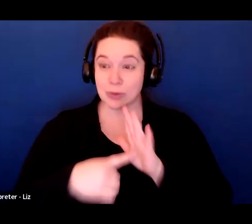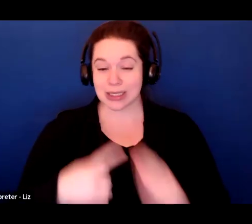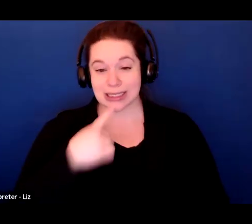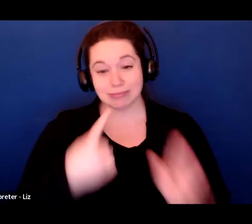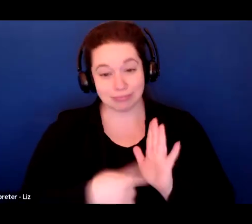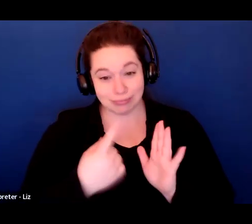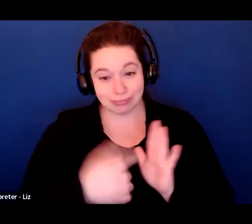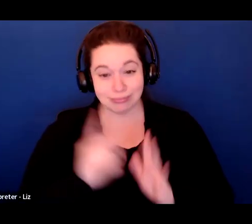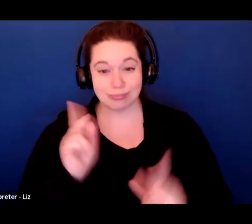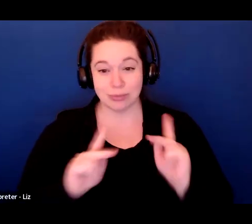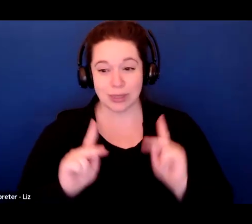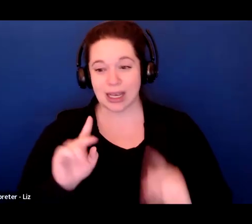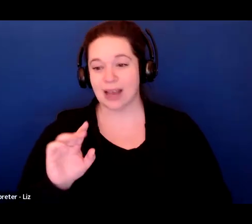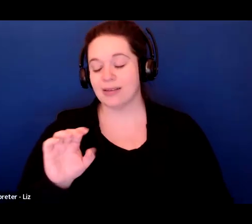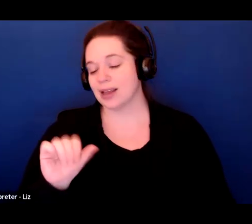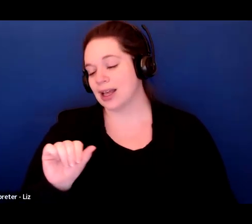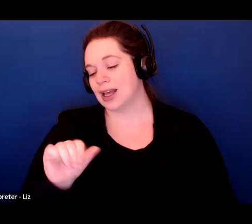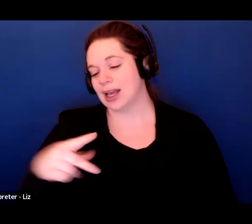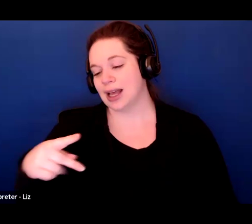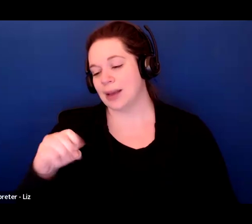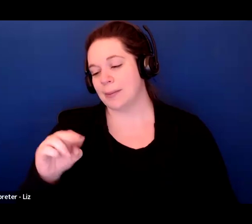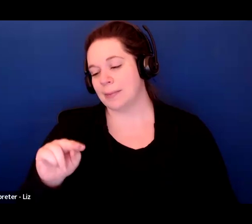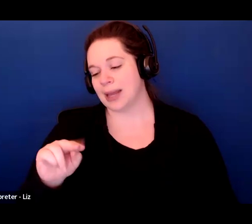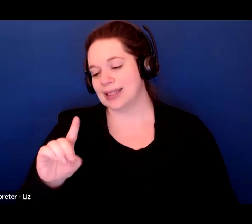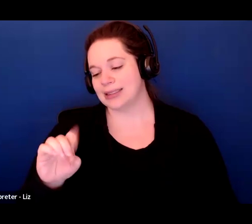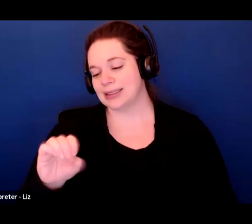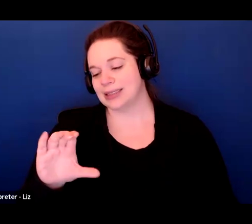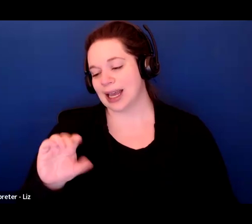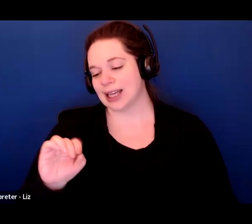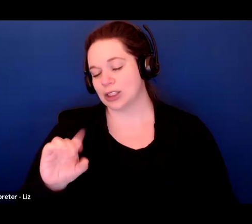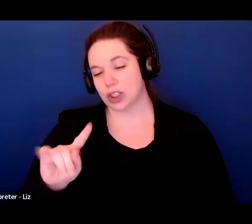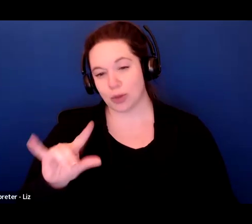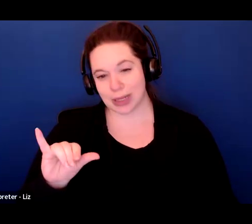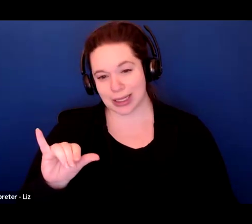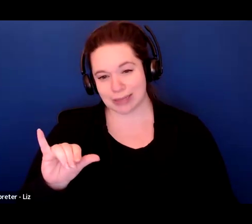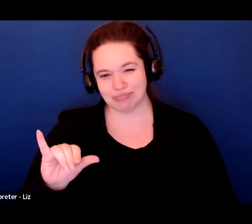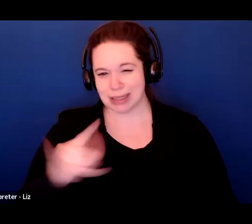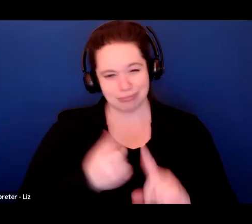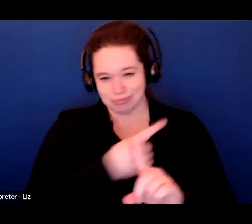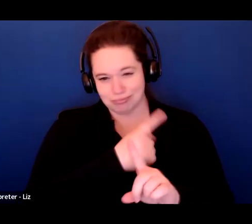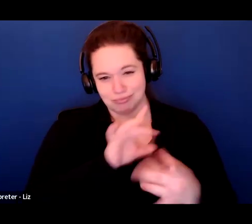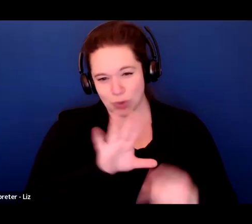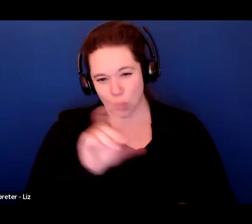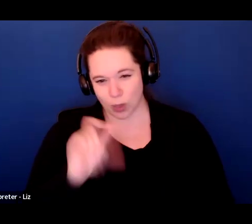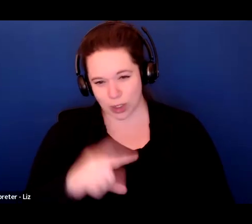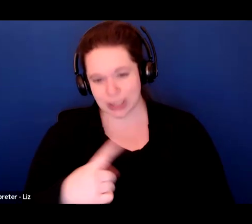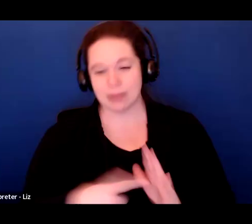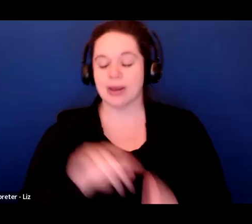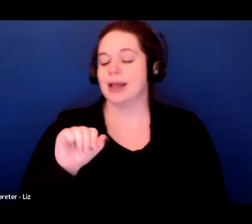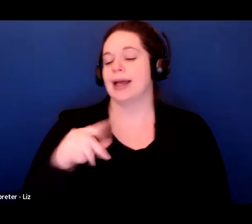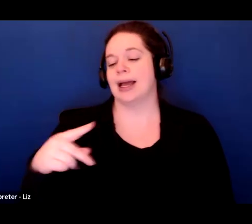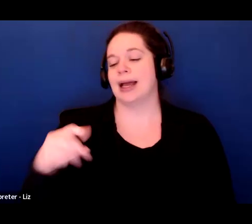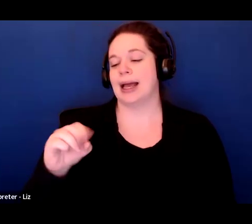people have an appendectomy. Now, this has nothing to do with your question, but sometimes people have an appendectomy